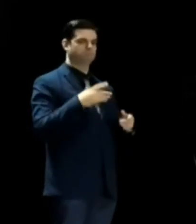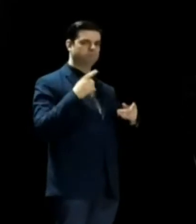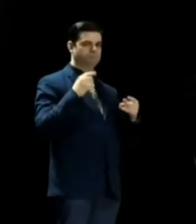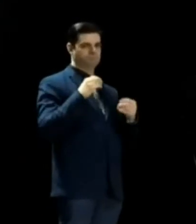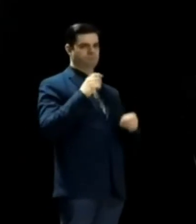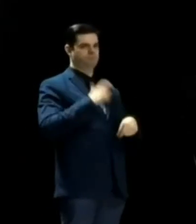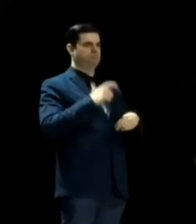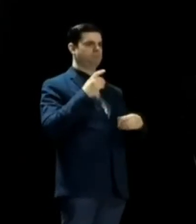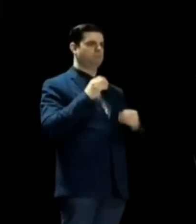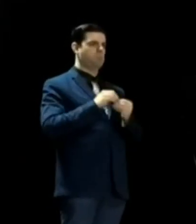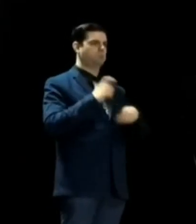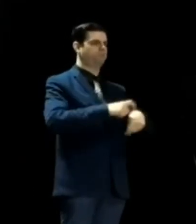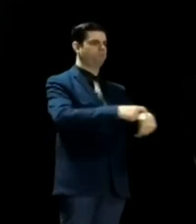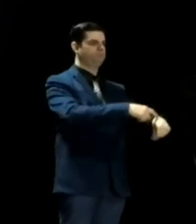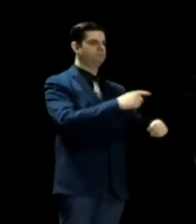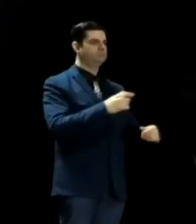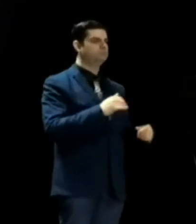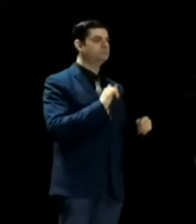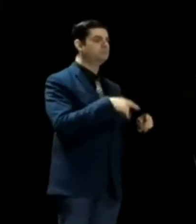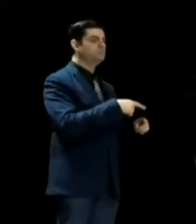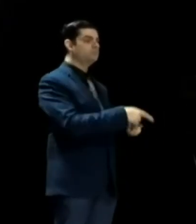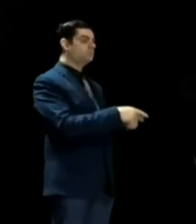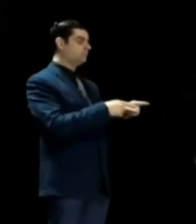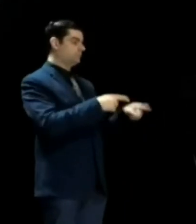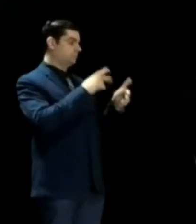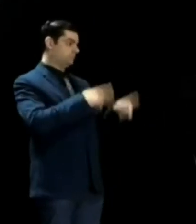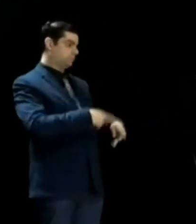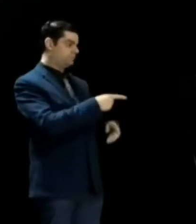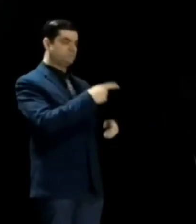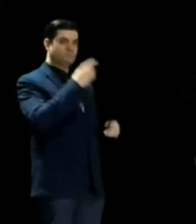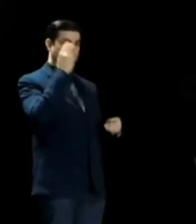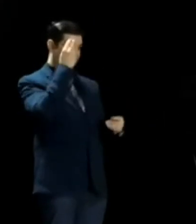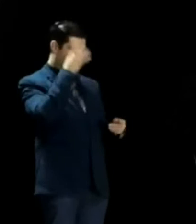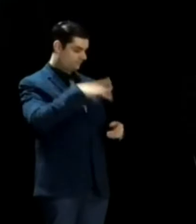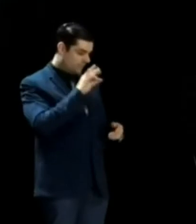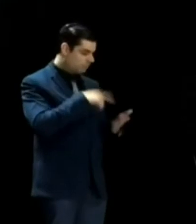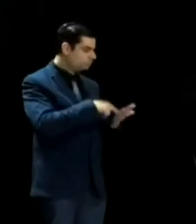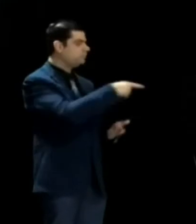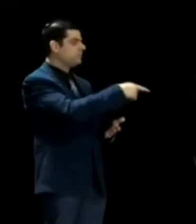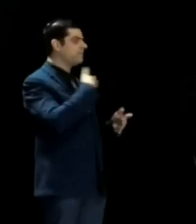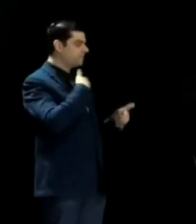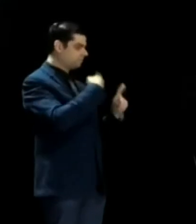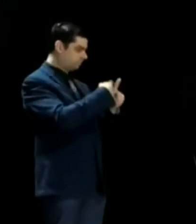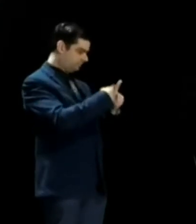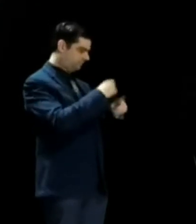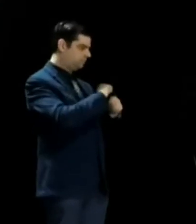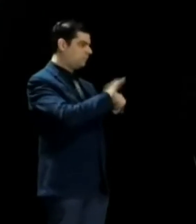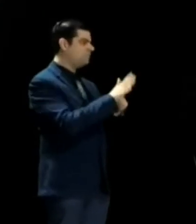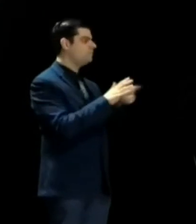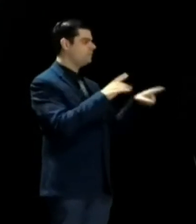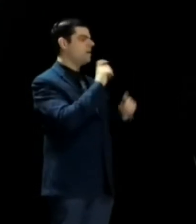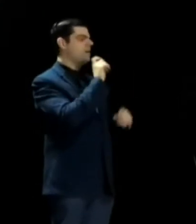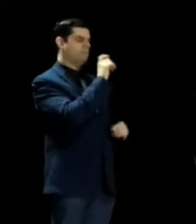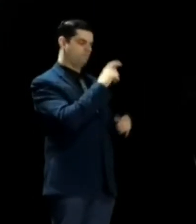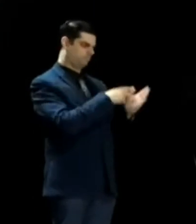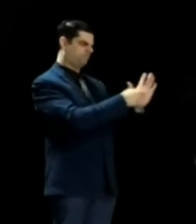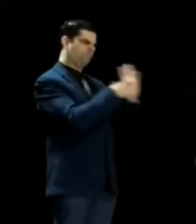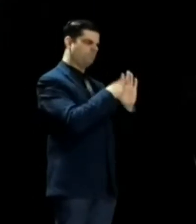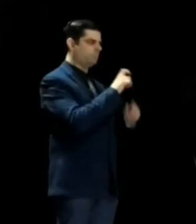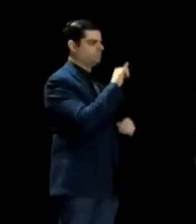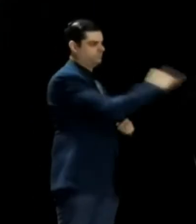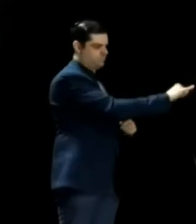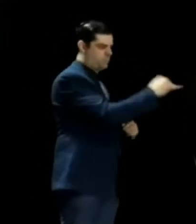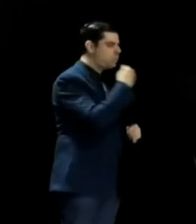the individual, investigate, and then quarantine. This is going to be critical as we move forward and we live with